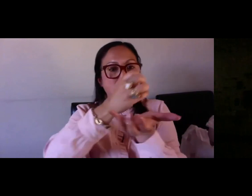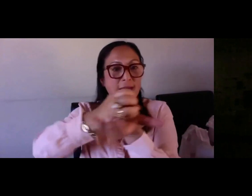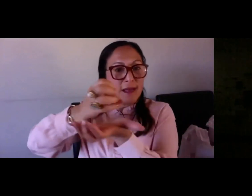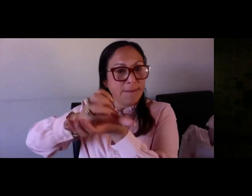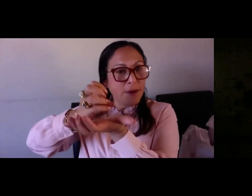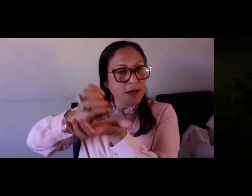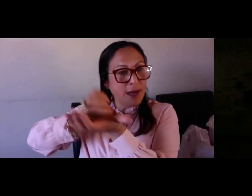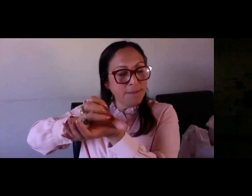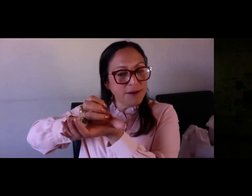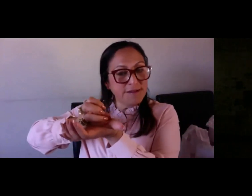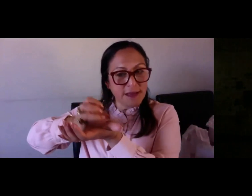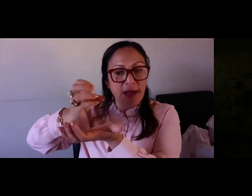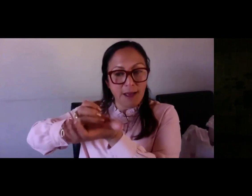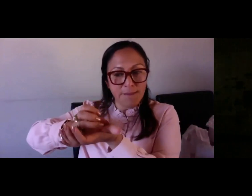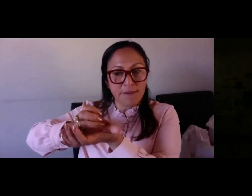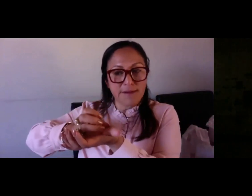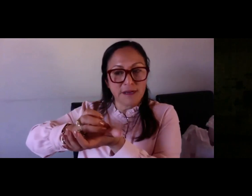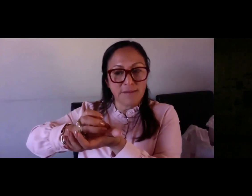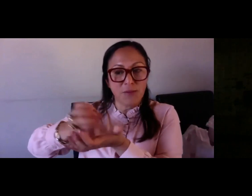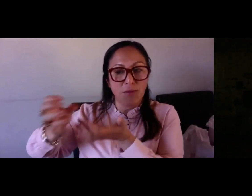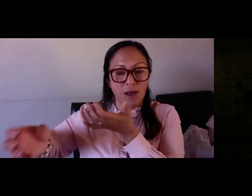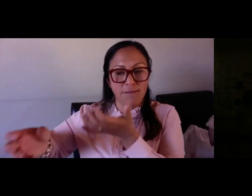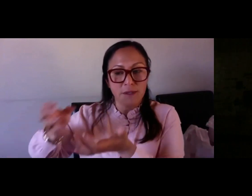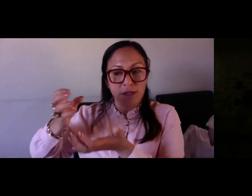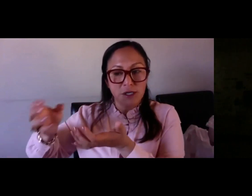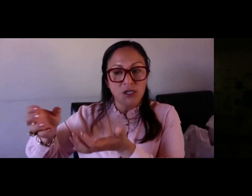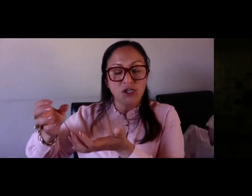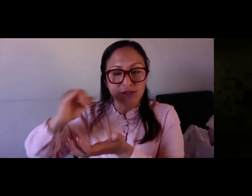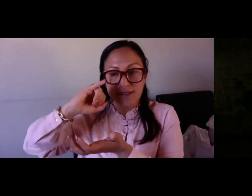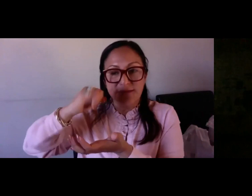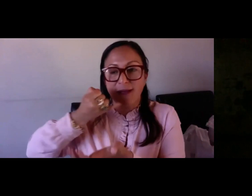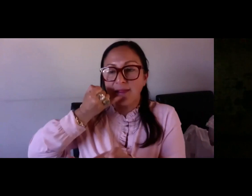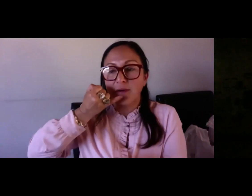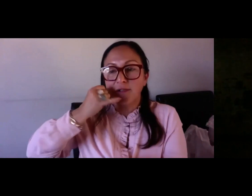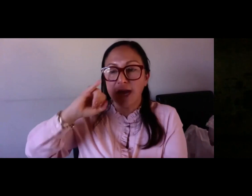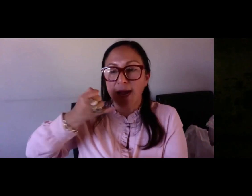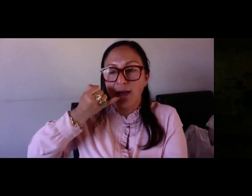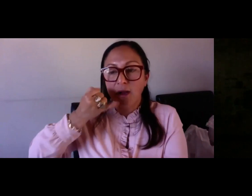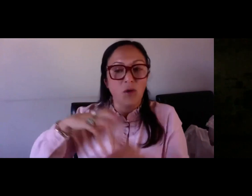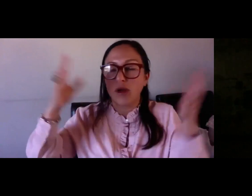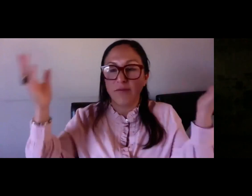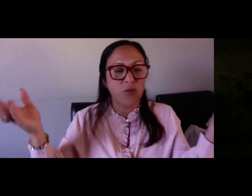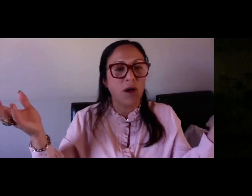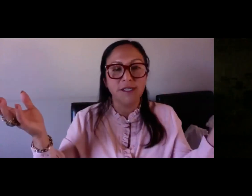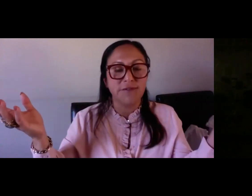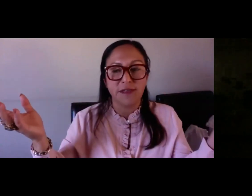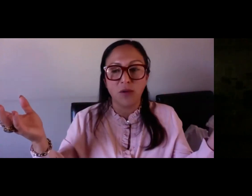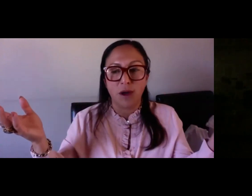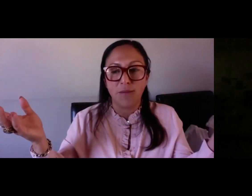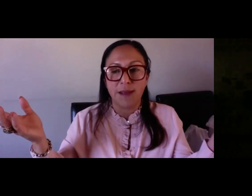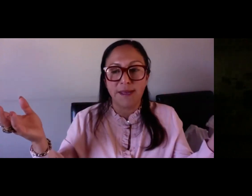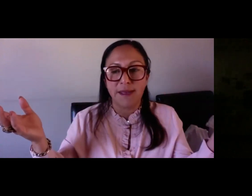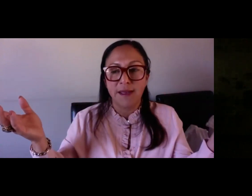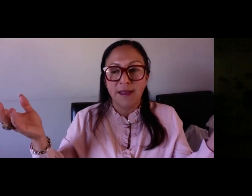Or like a cup, you can say cup because it could be juice is fine though, J. Or if you want to, if you think